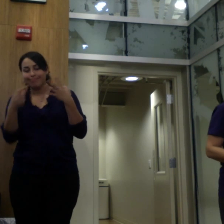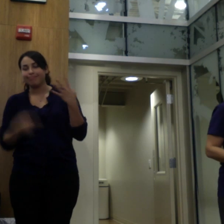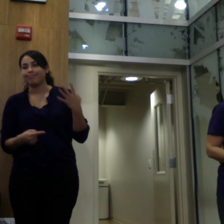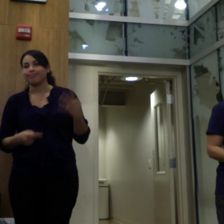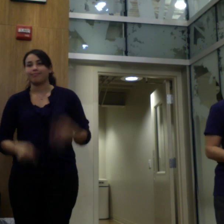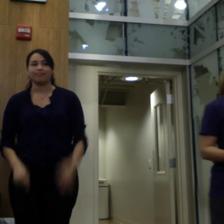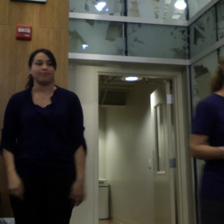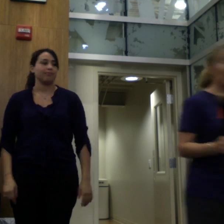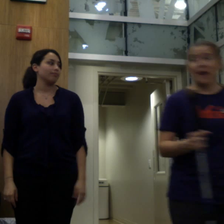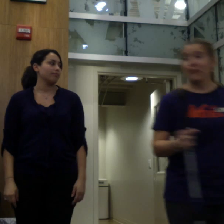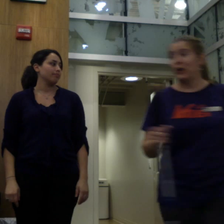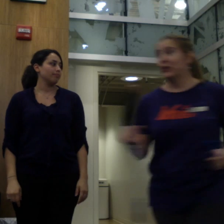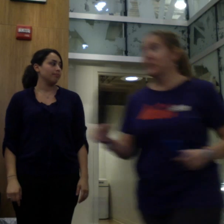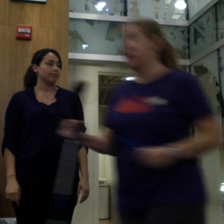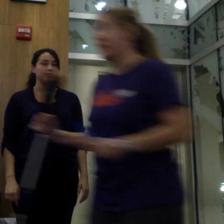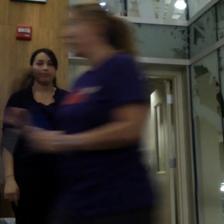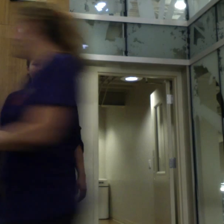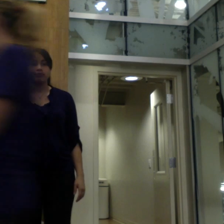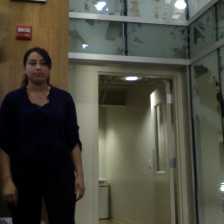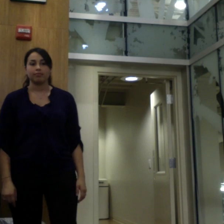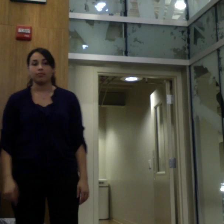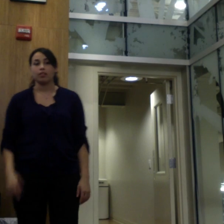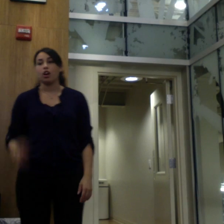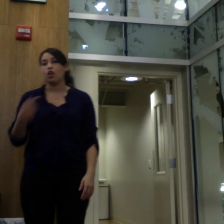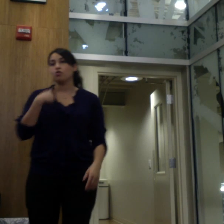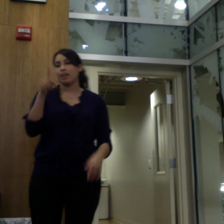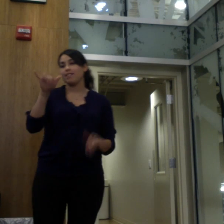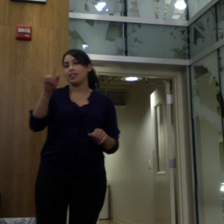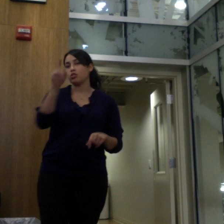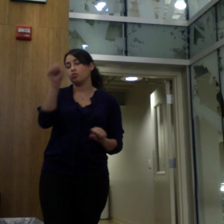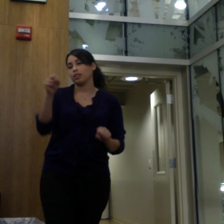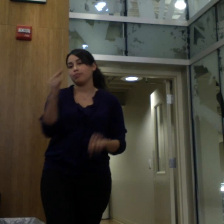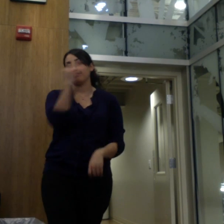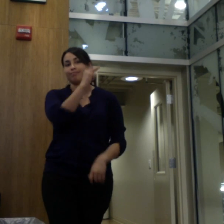right? So I have those over there for you guys to noodle through.